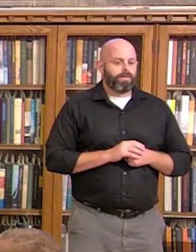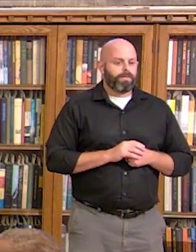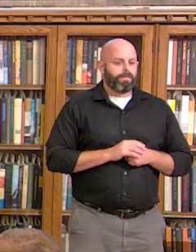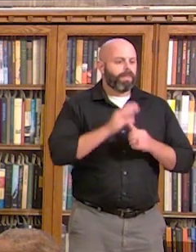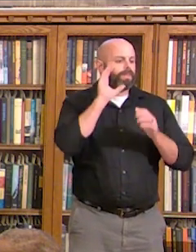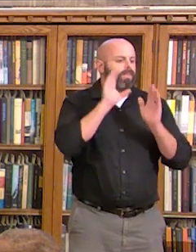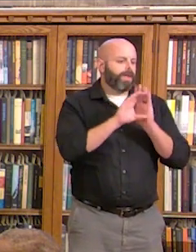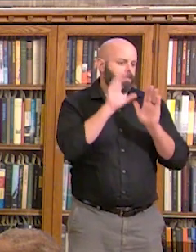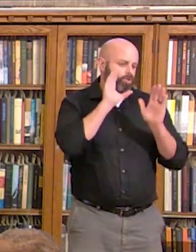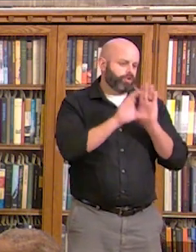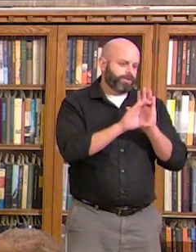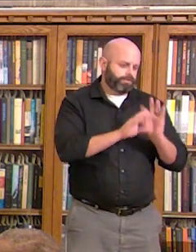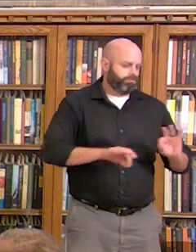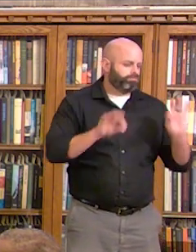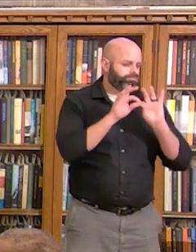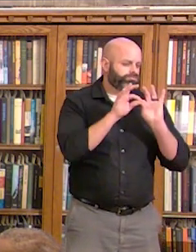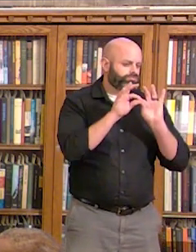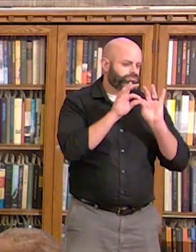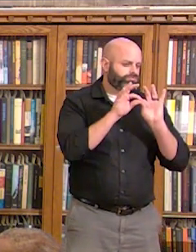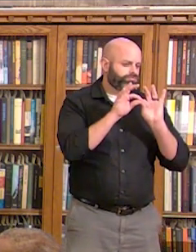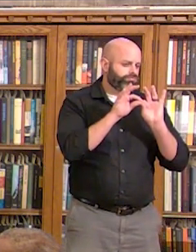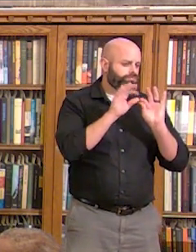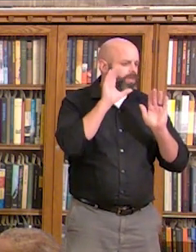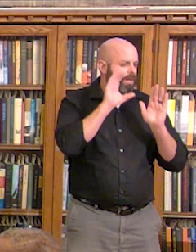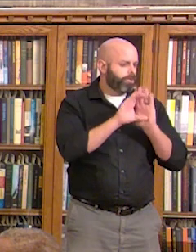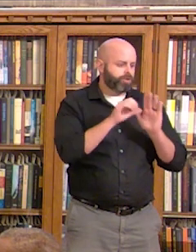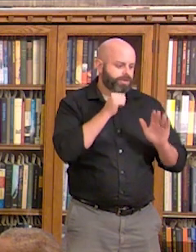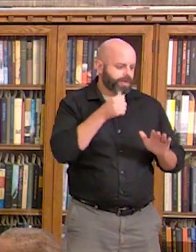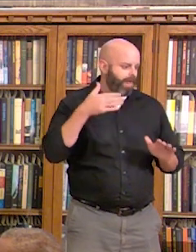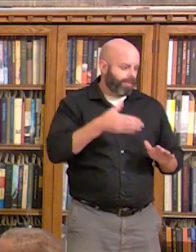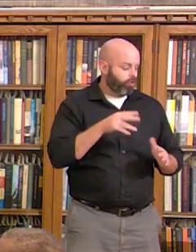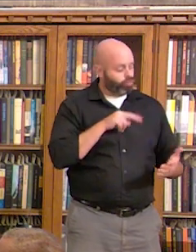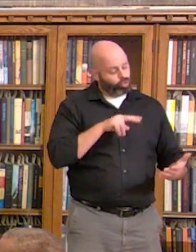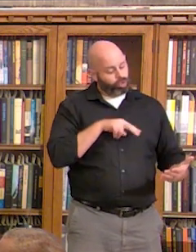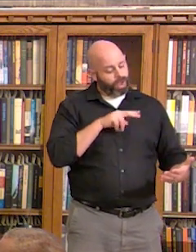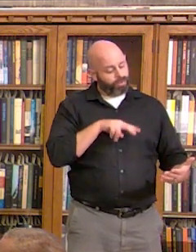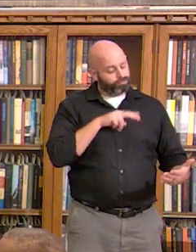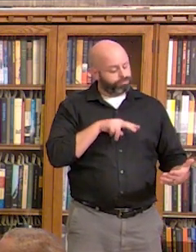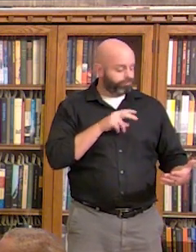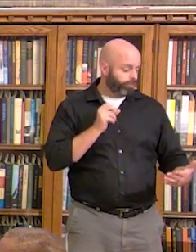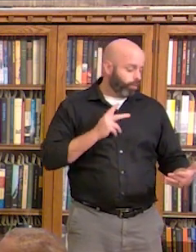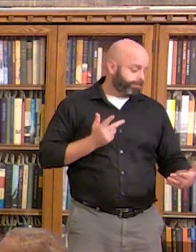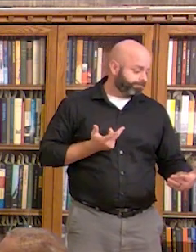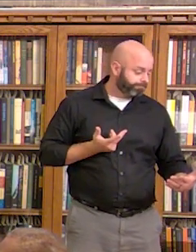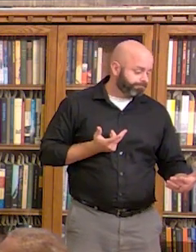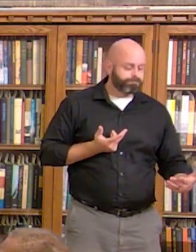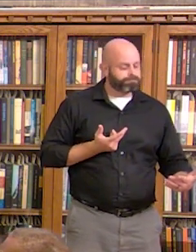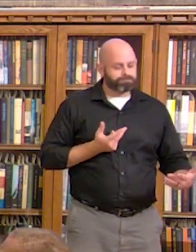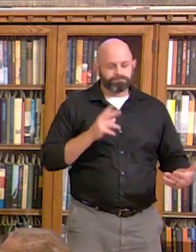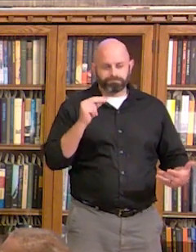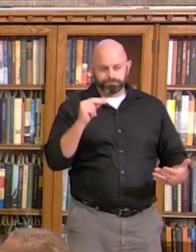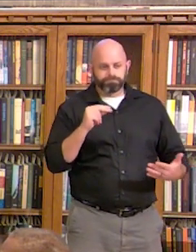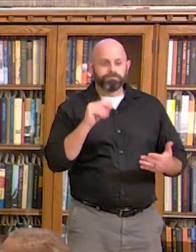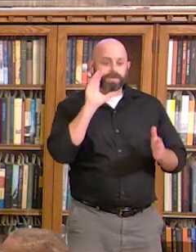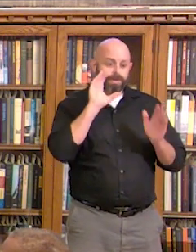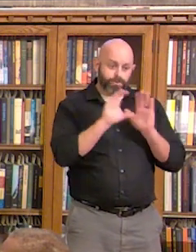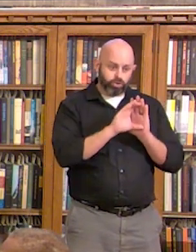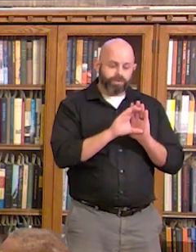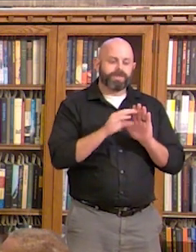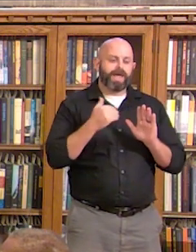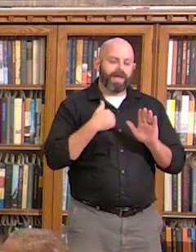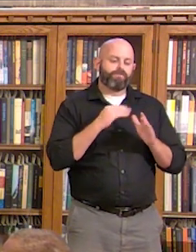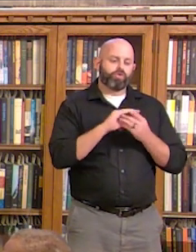the images so the images aren't just there to just kind of look at and say okay no the images have a